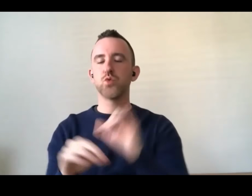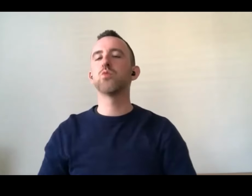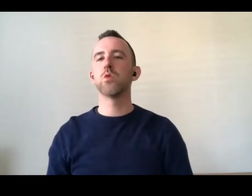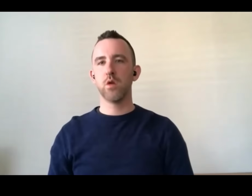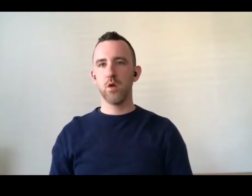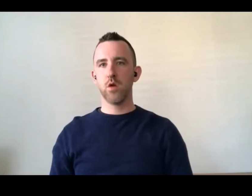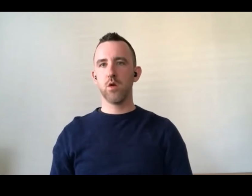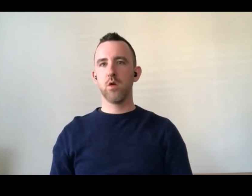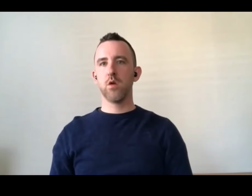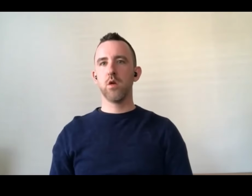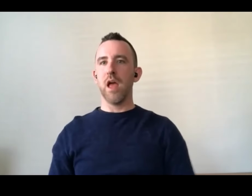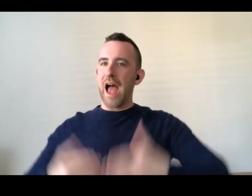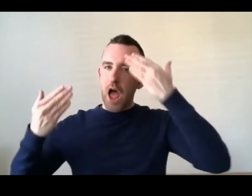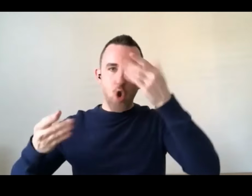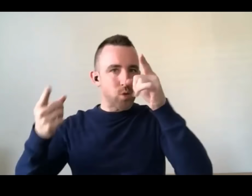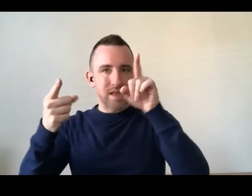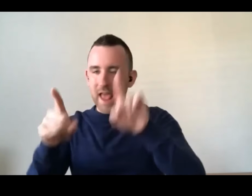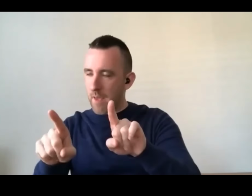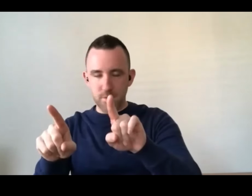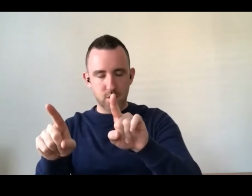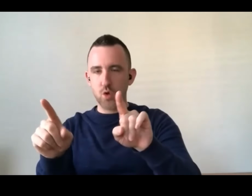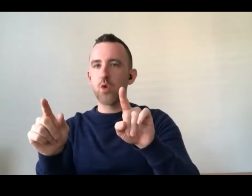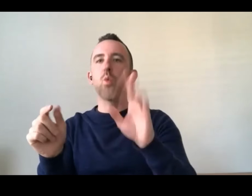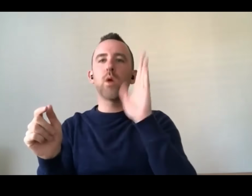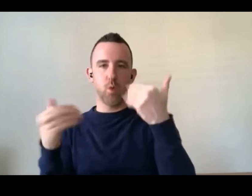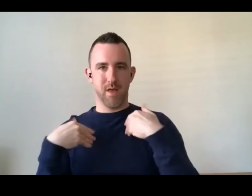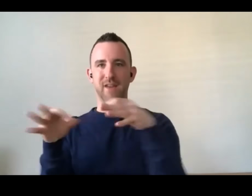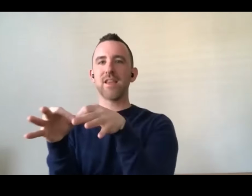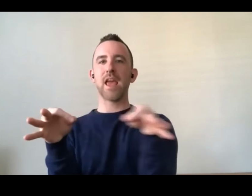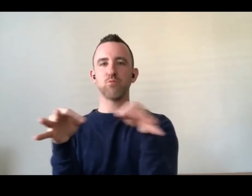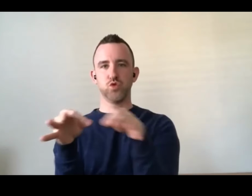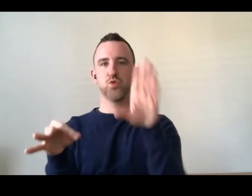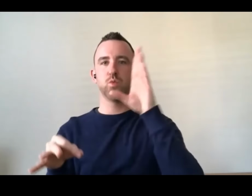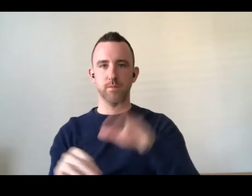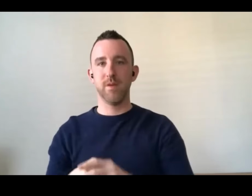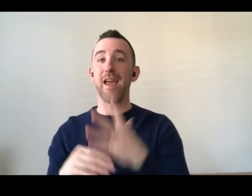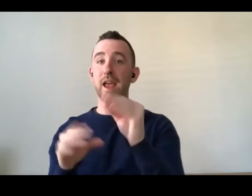with Zoom. I don't know what's going on, but we're going to have captions.